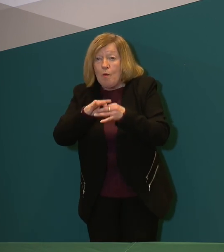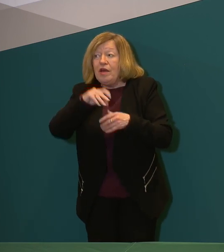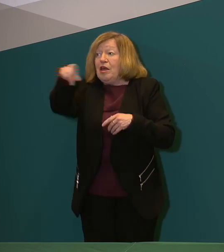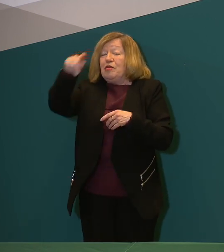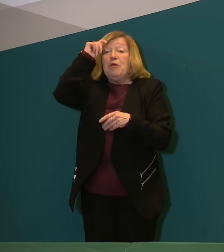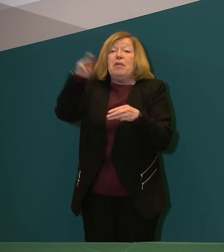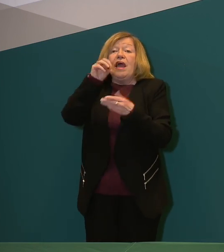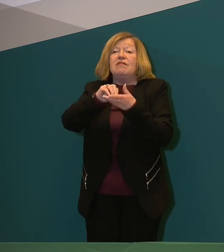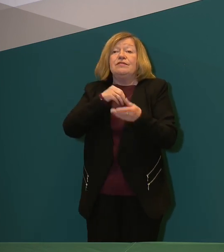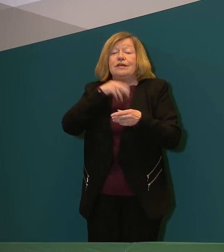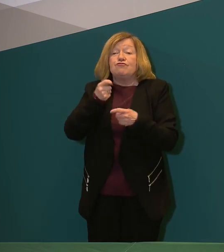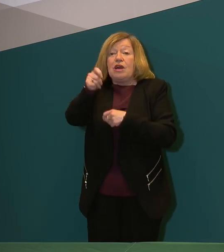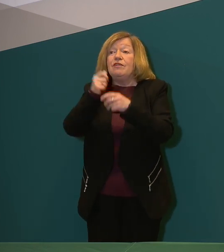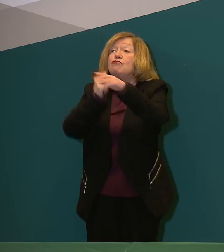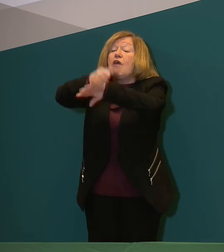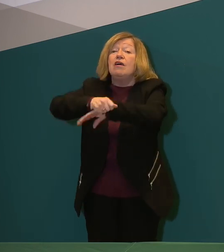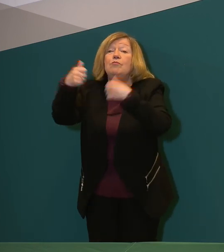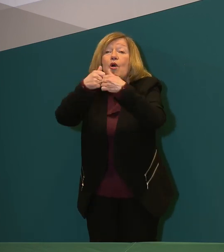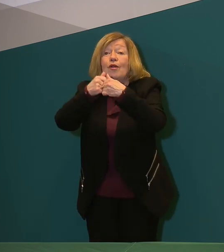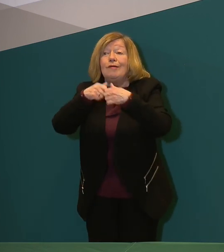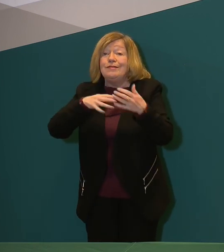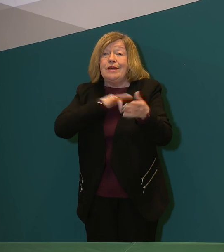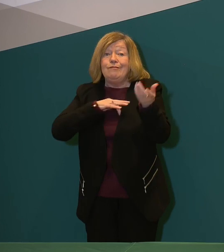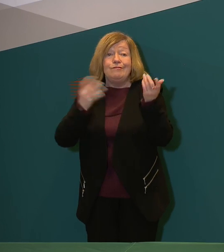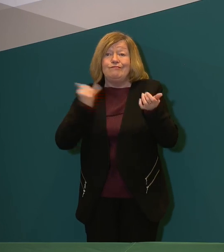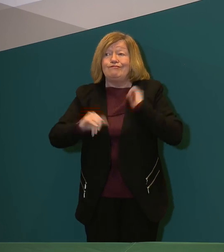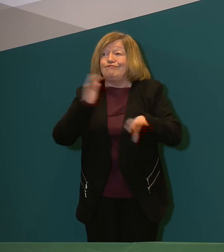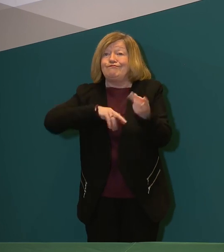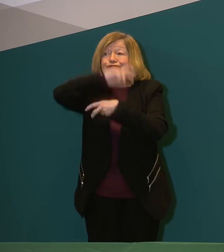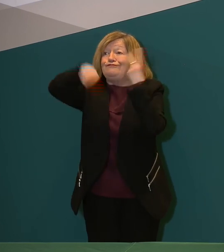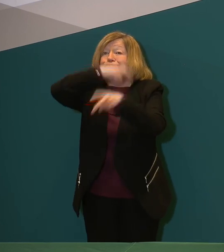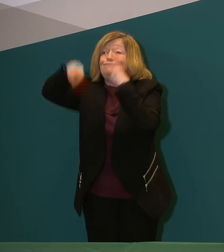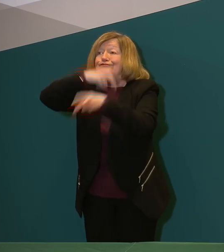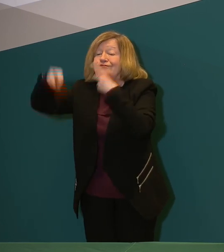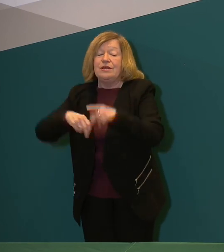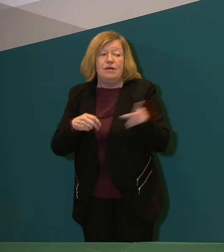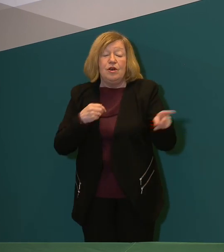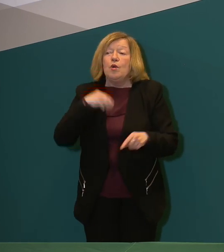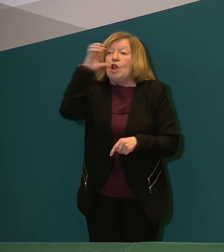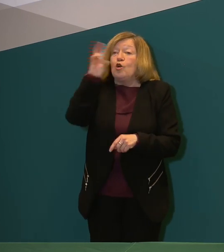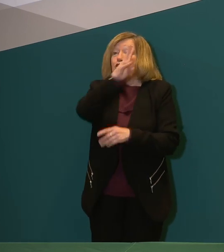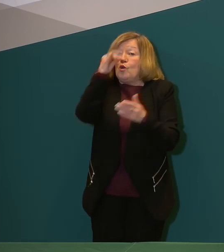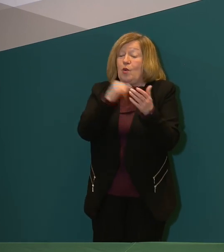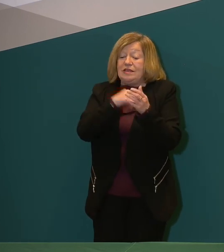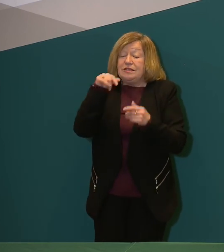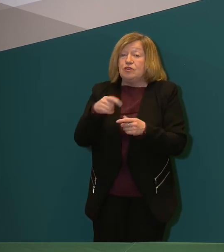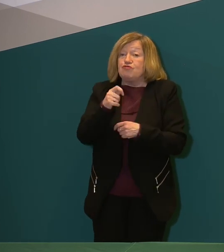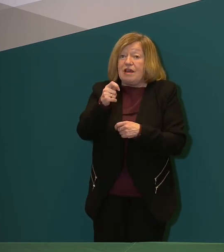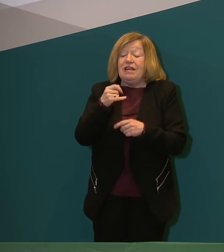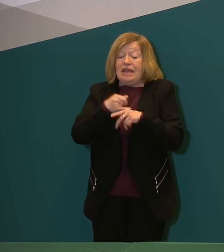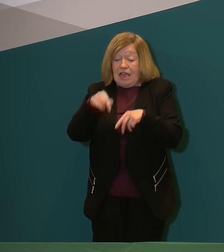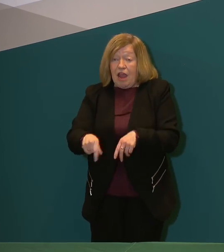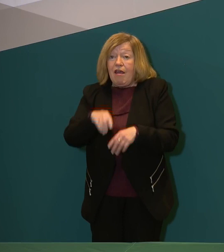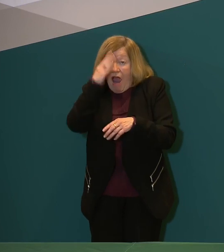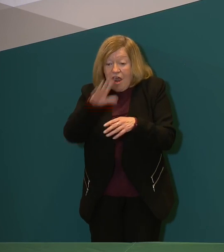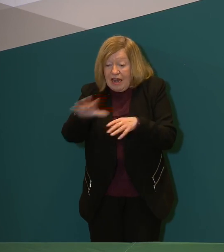travel willy-nilly across borders? So we look at the whole question of travel, both within the country and internationally, and